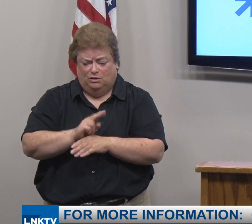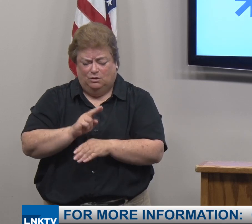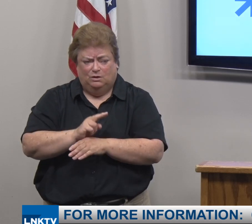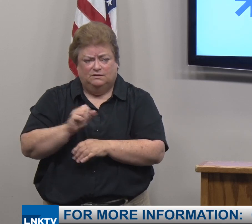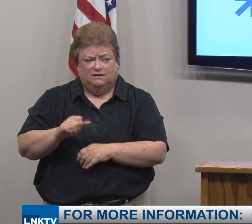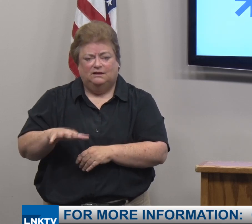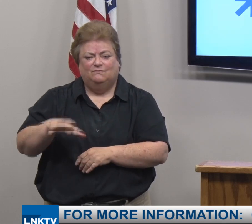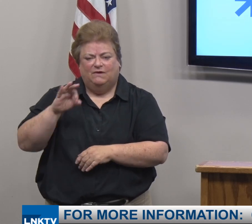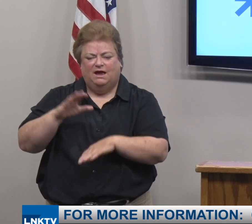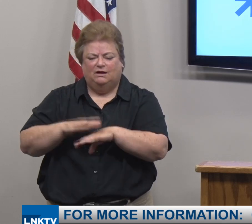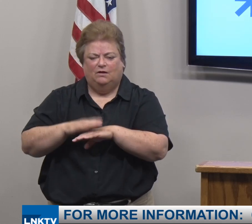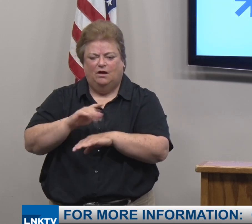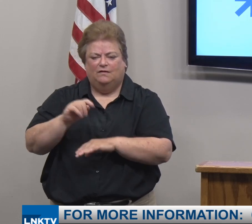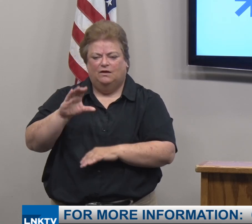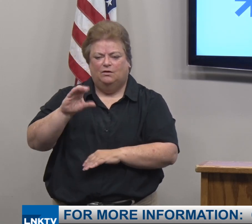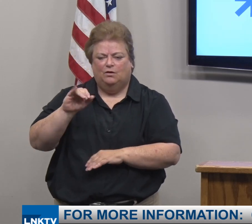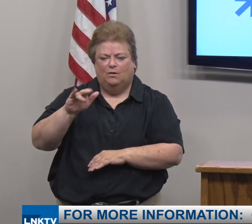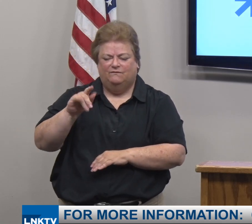on the